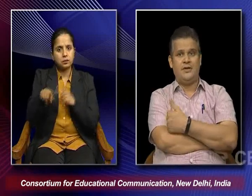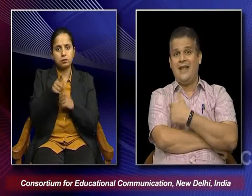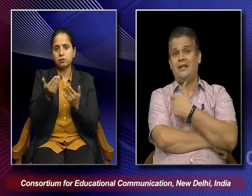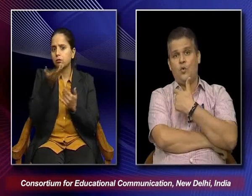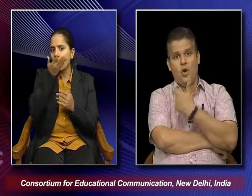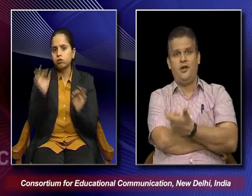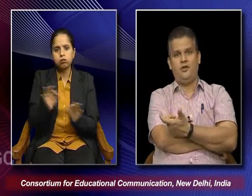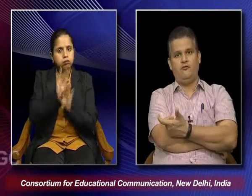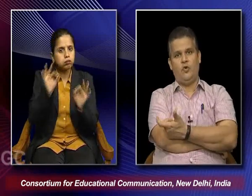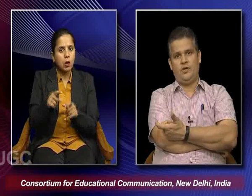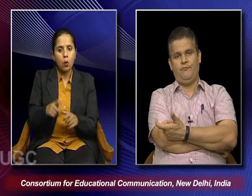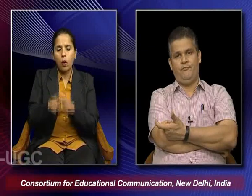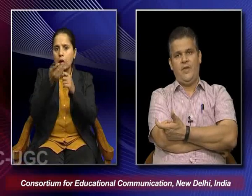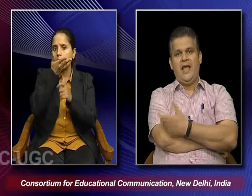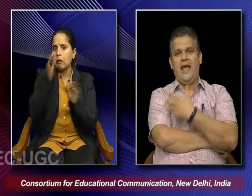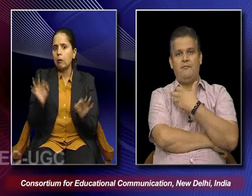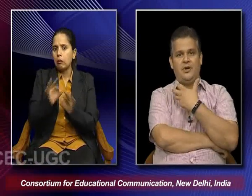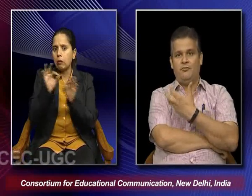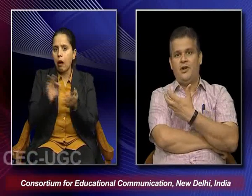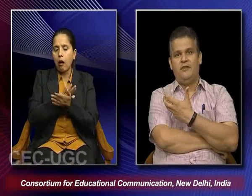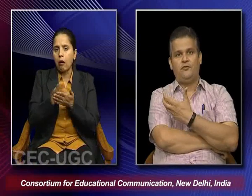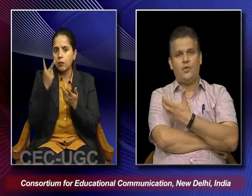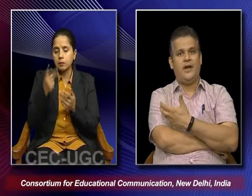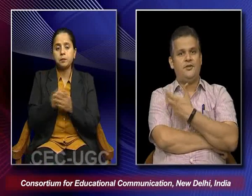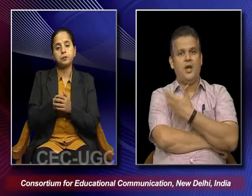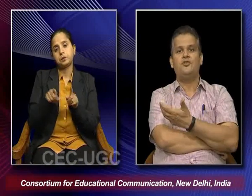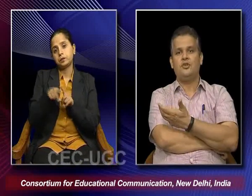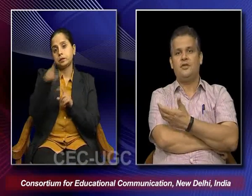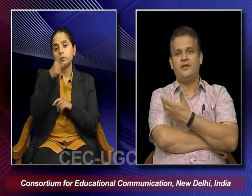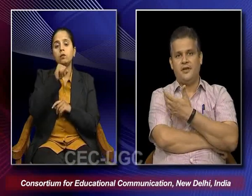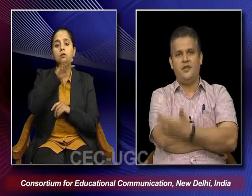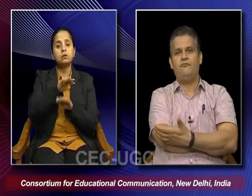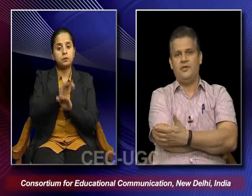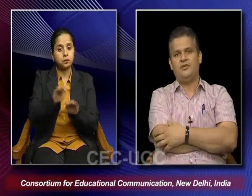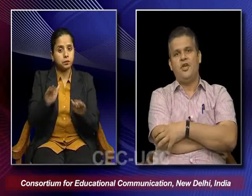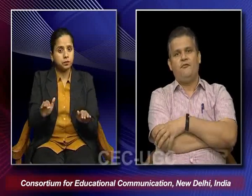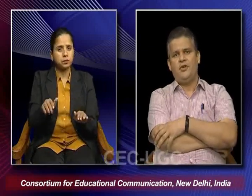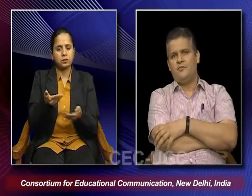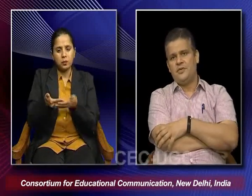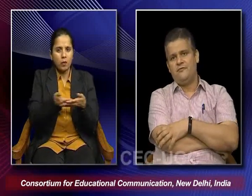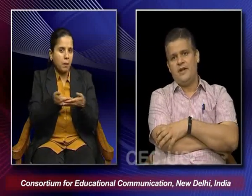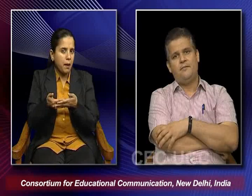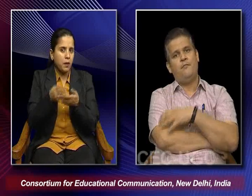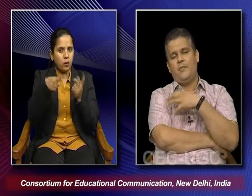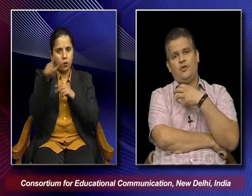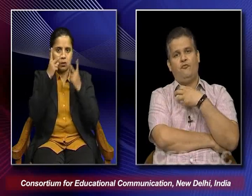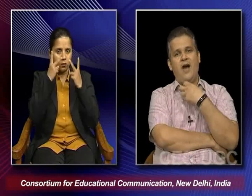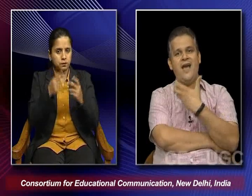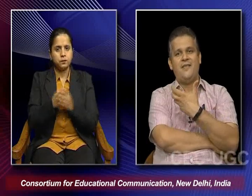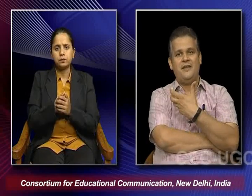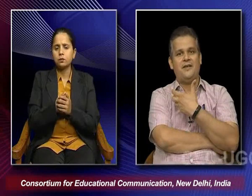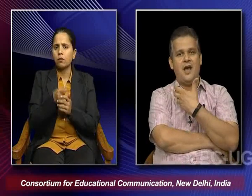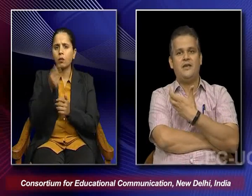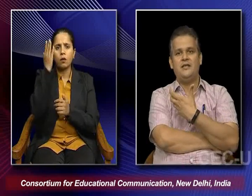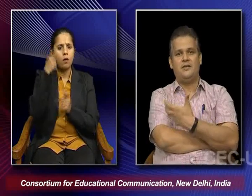water and the quality of water. And particularly if you look at young children and infants, we observe that why